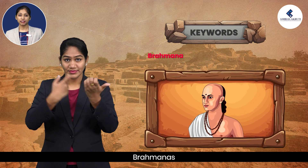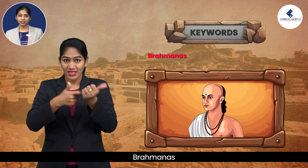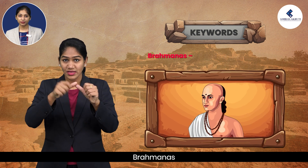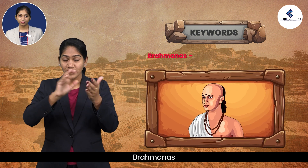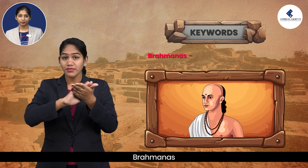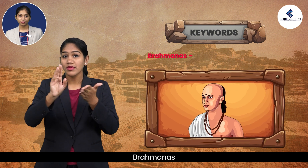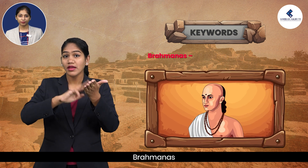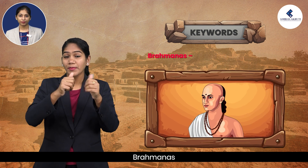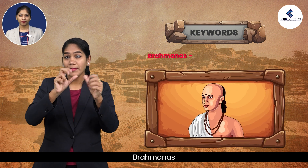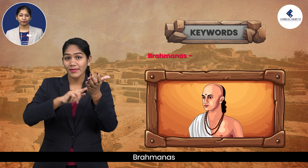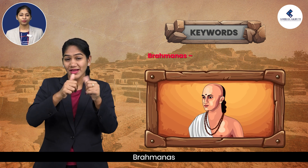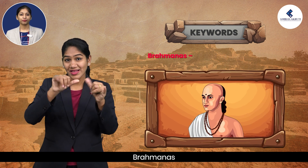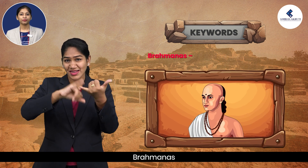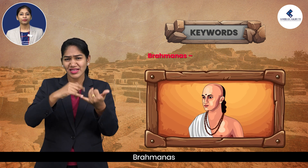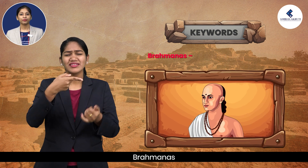Brahmanas,